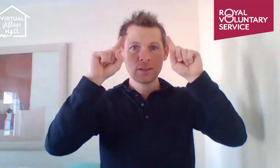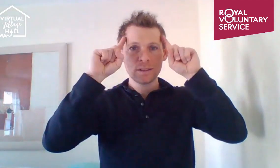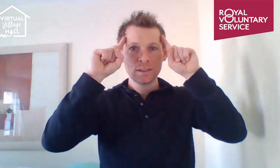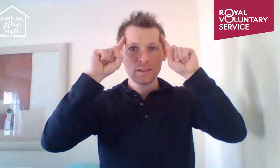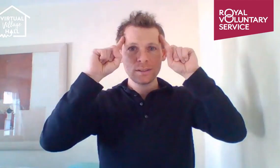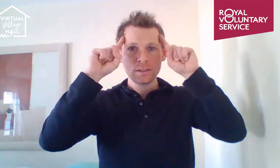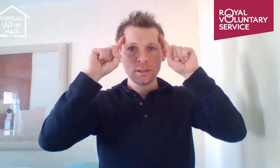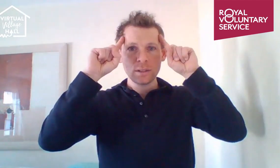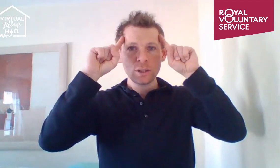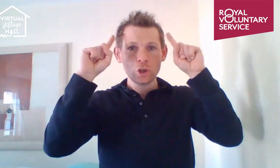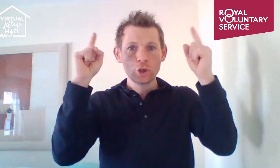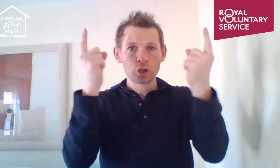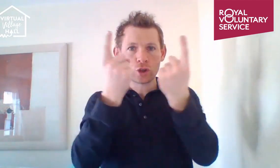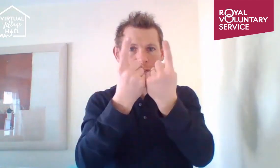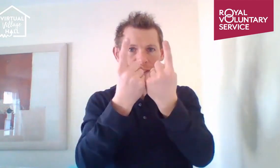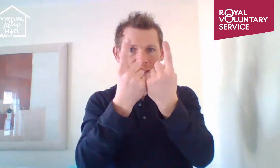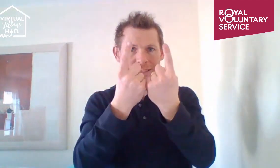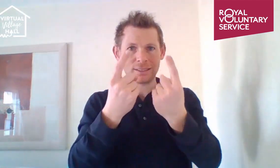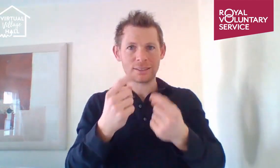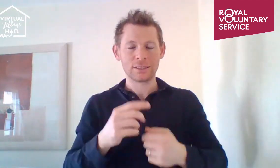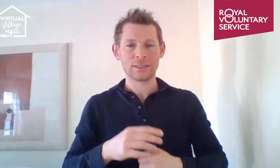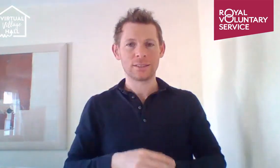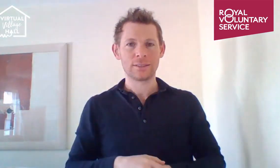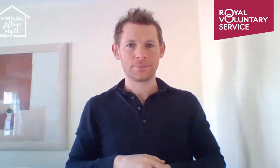So number one, university,